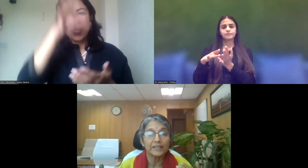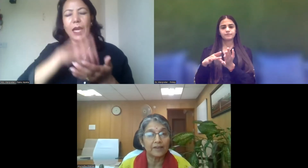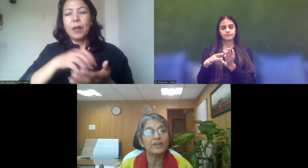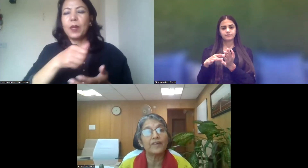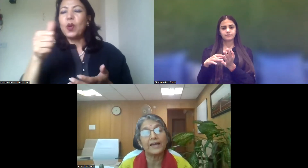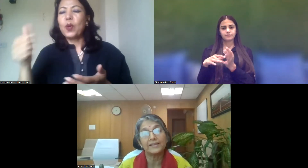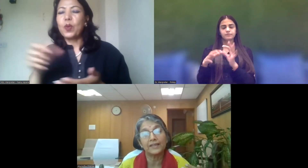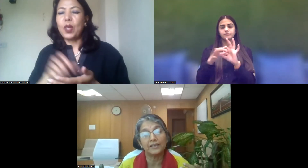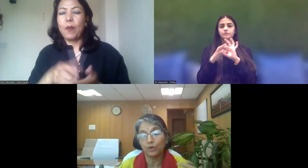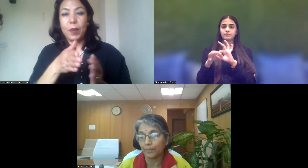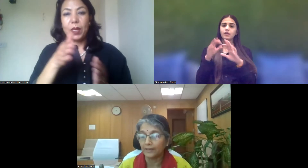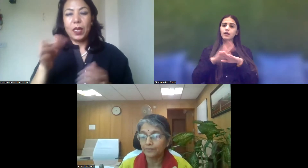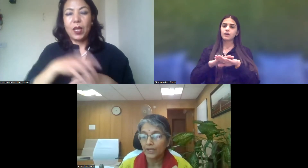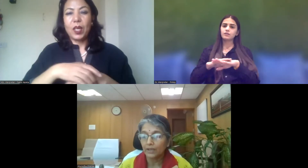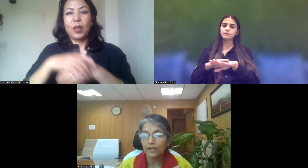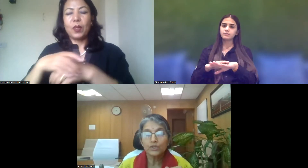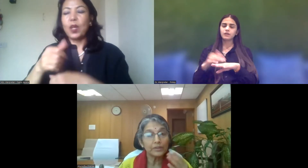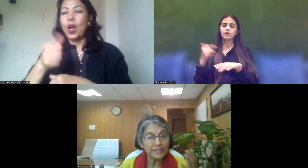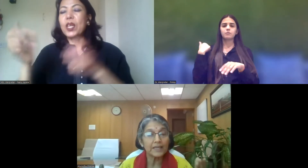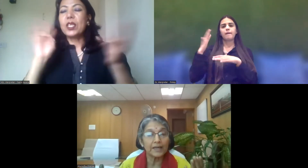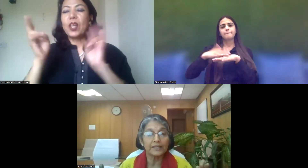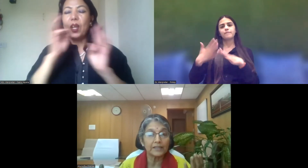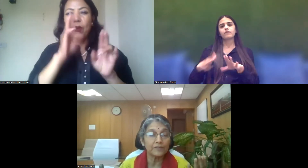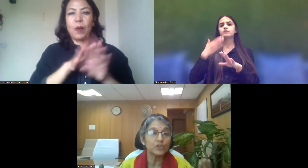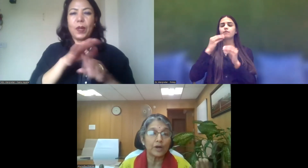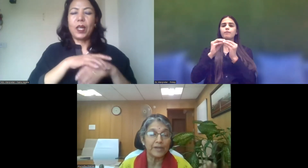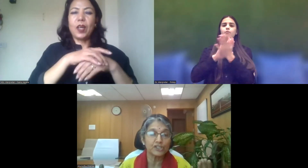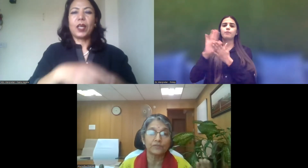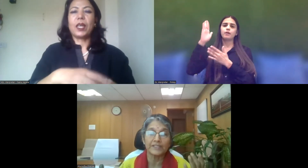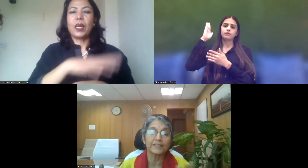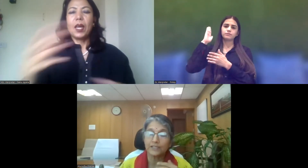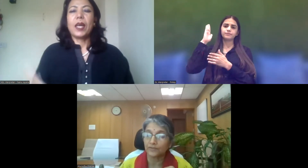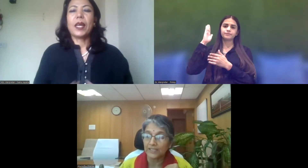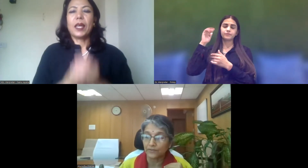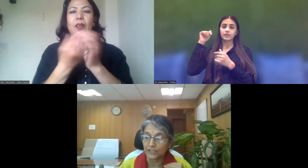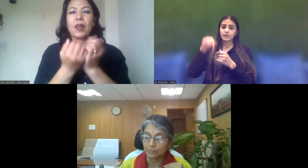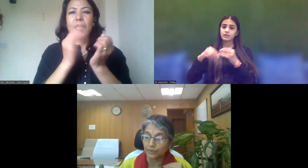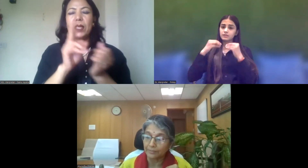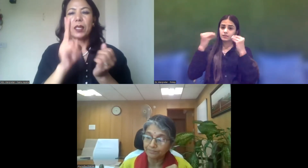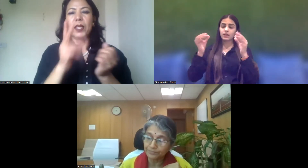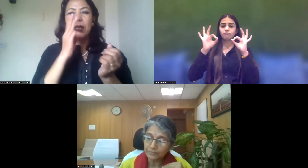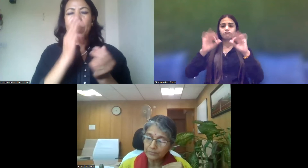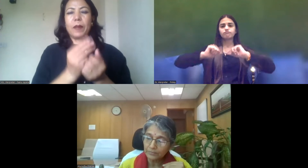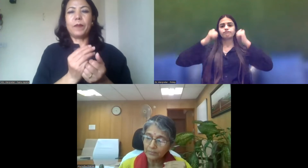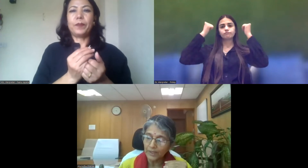experience that we have had in Bhopal. So this gives you a measure of the success of the Safe City program.